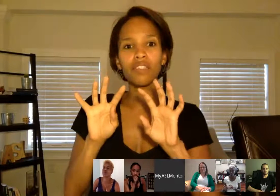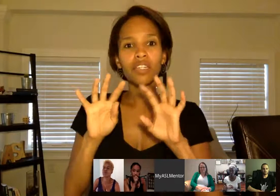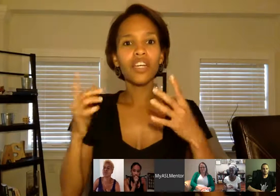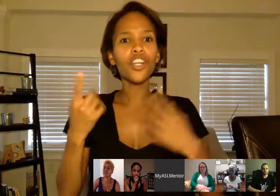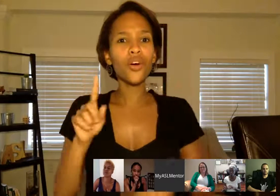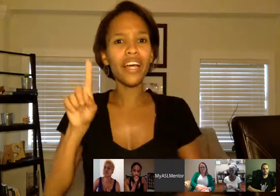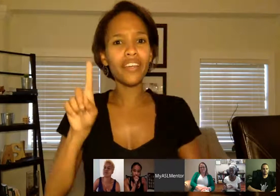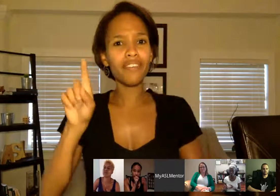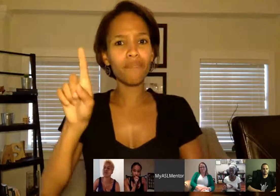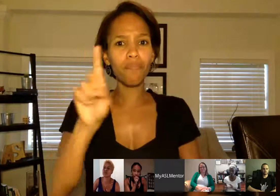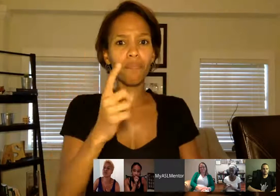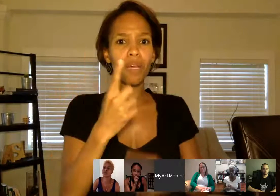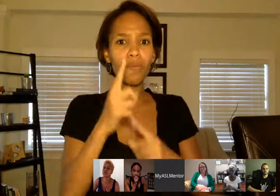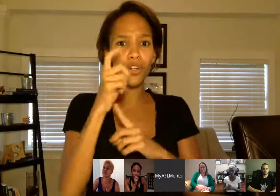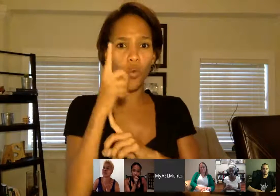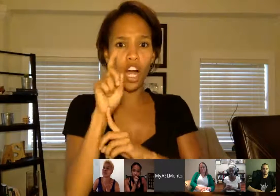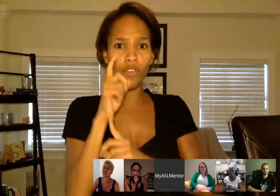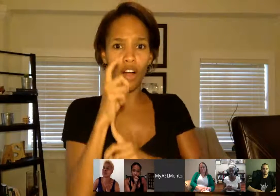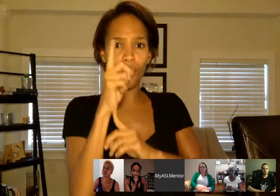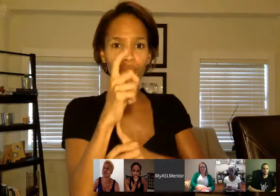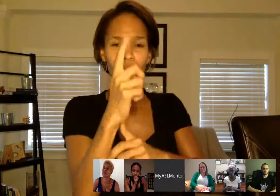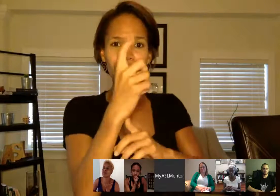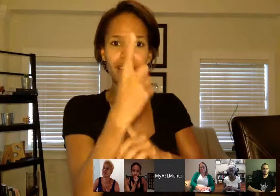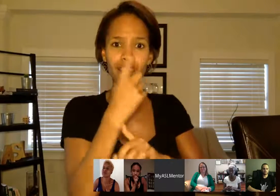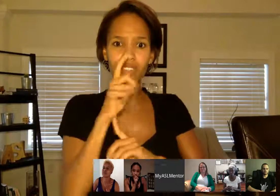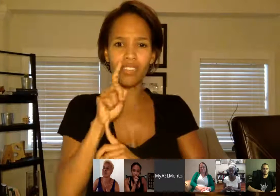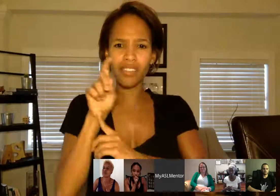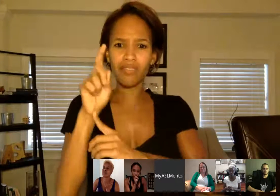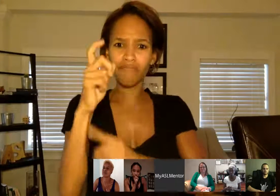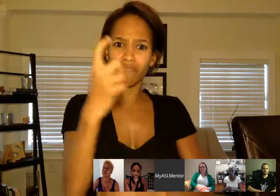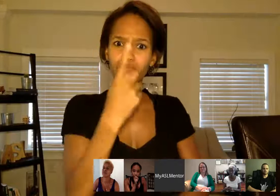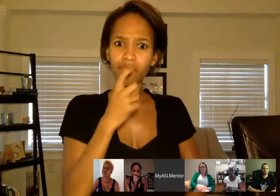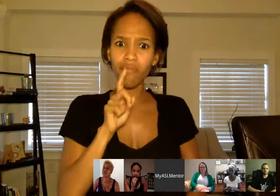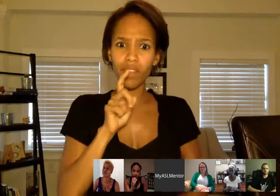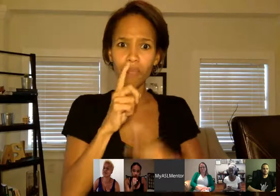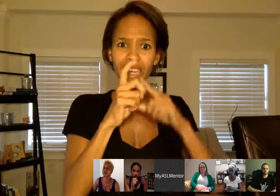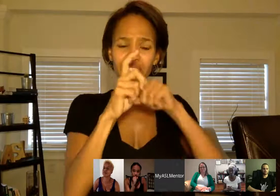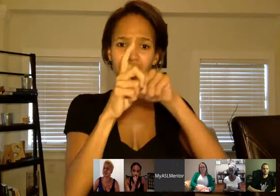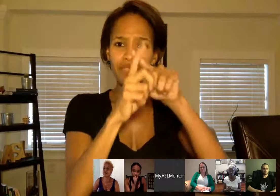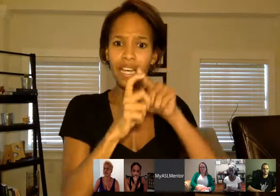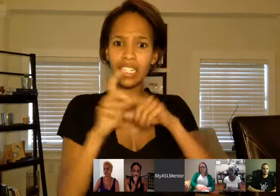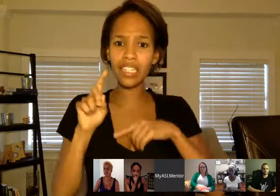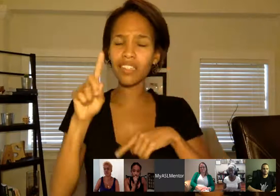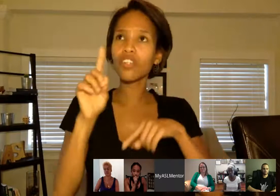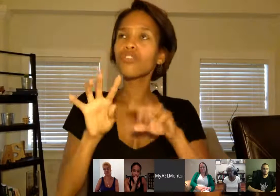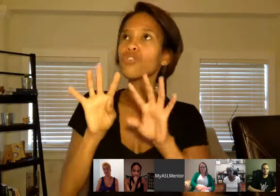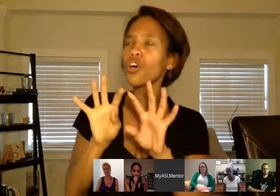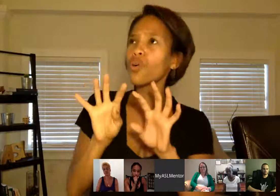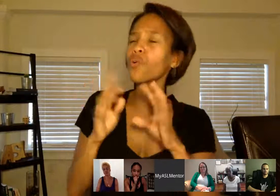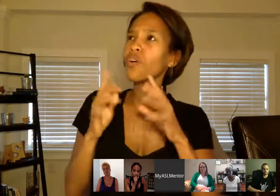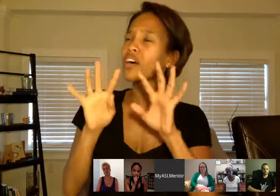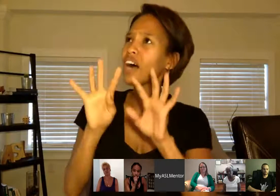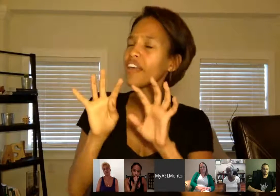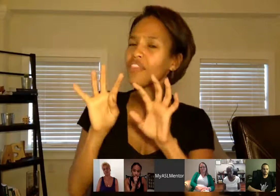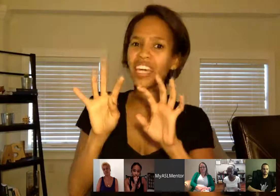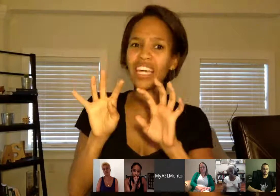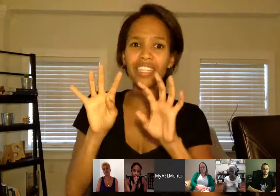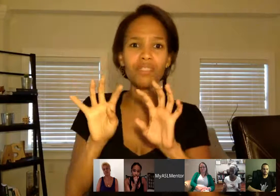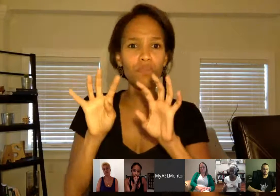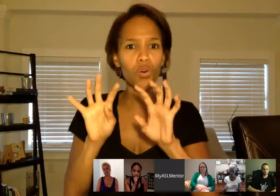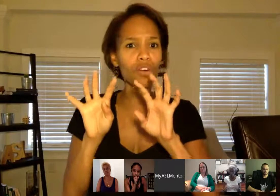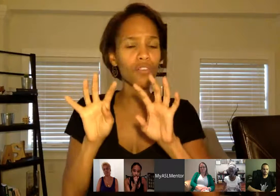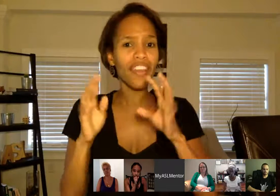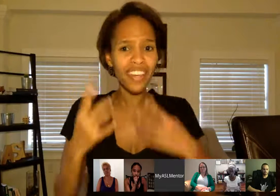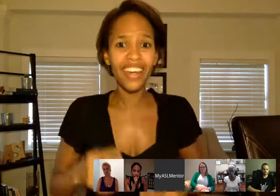bodies. You know, like people can walk around the room like this, bending. So I think